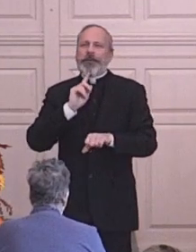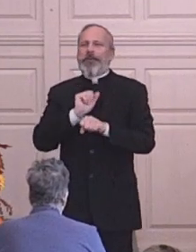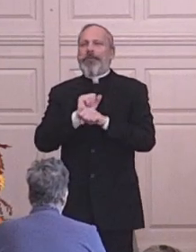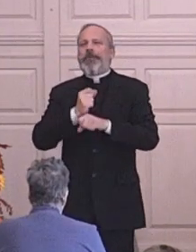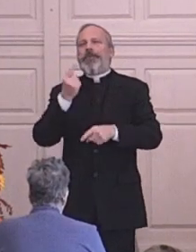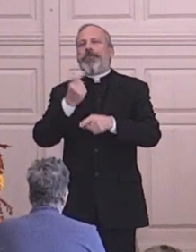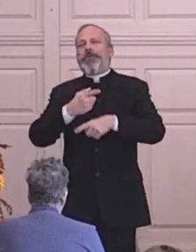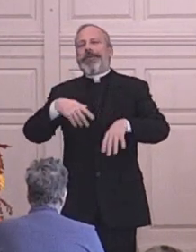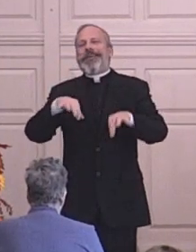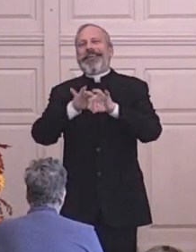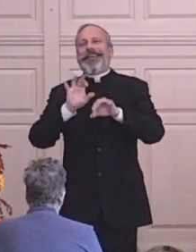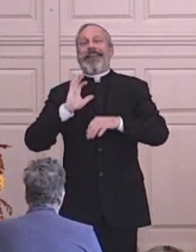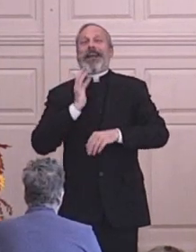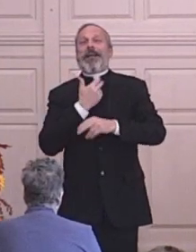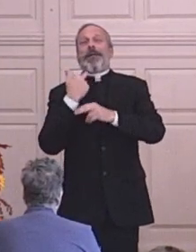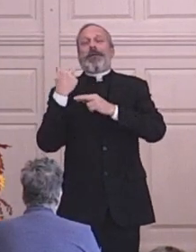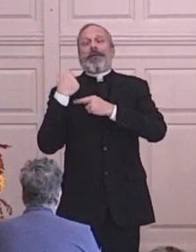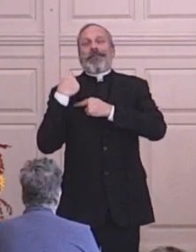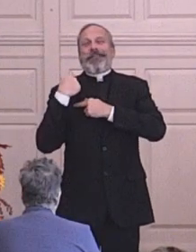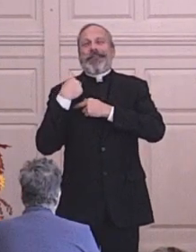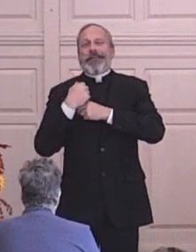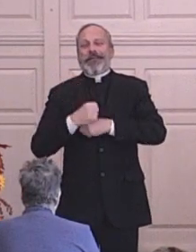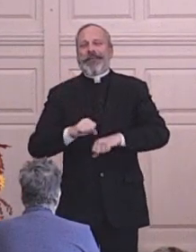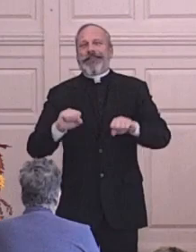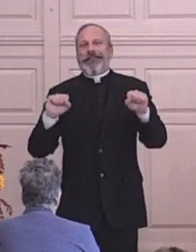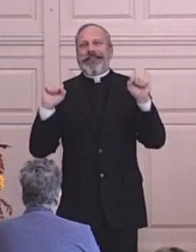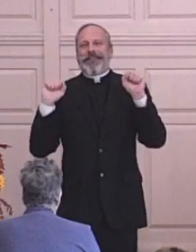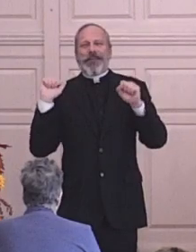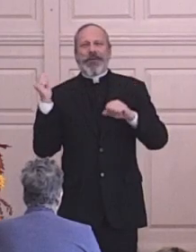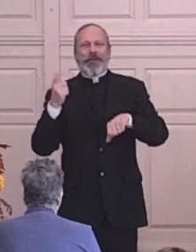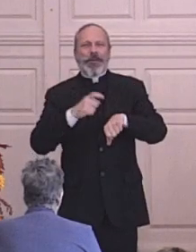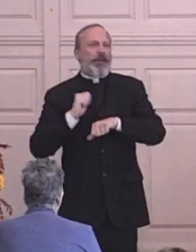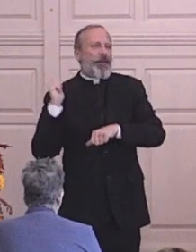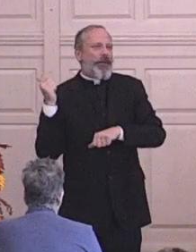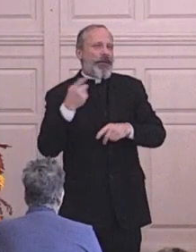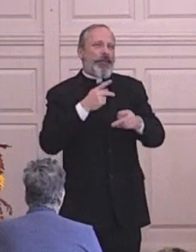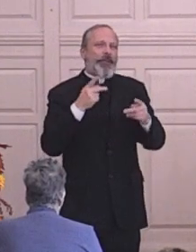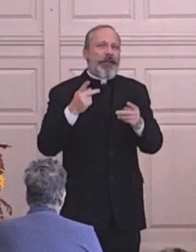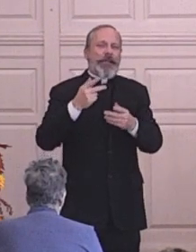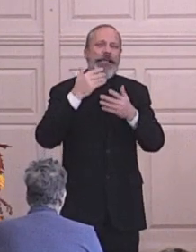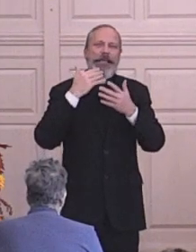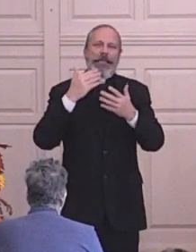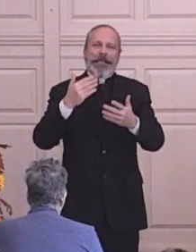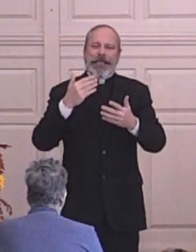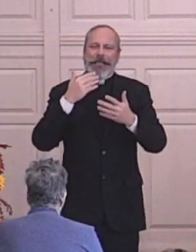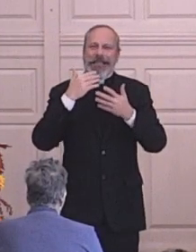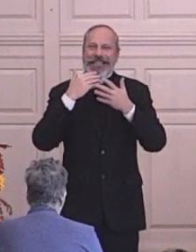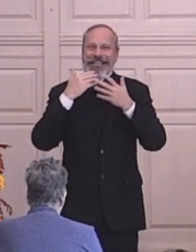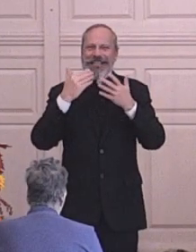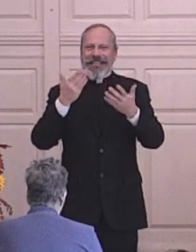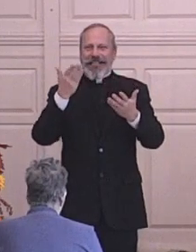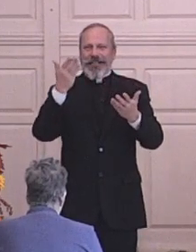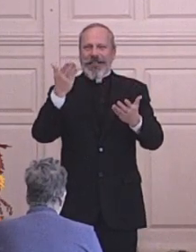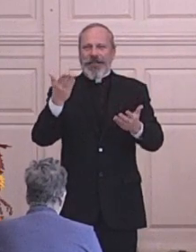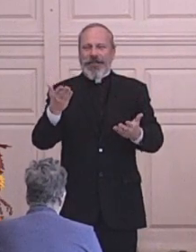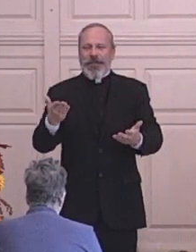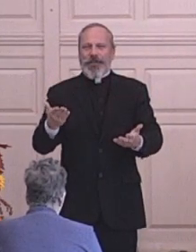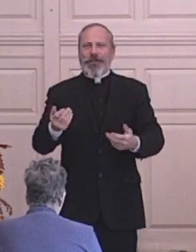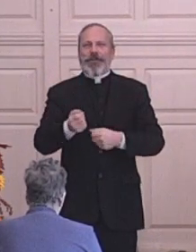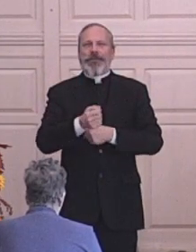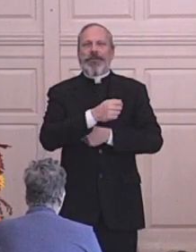It is truly right and just, our duty and our salvation, always and everywhere, to give you